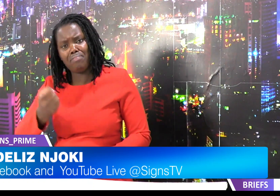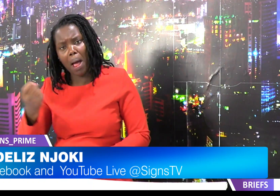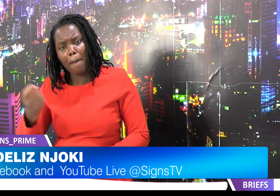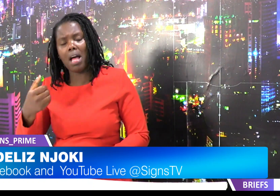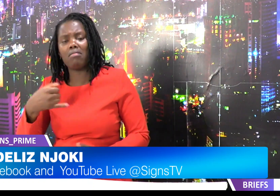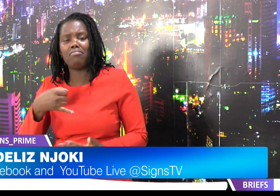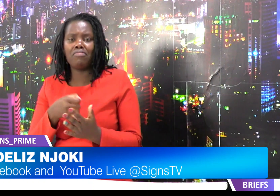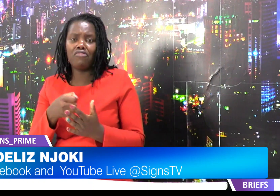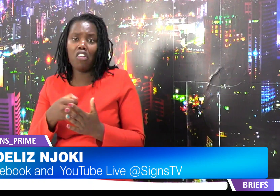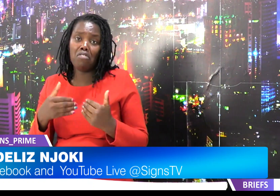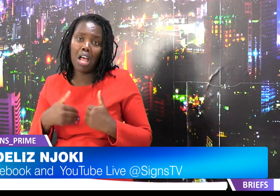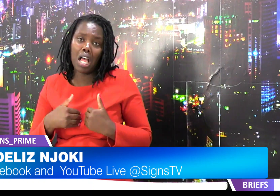wounds.